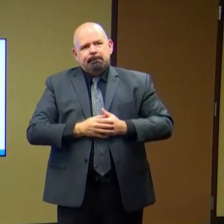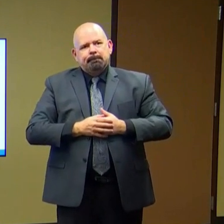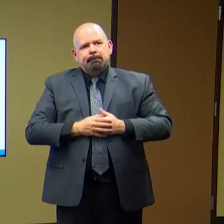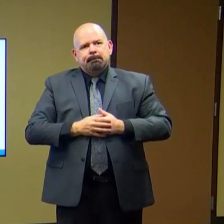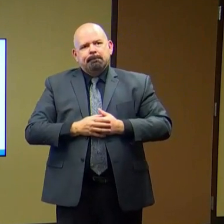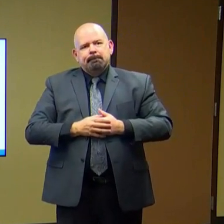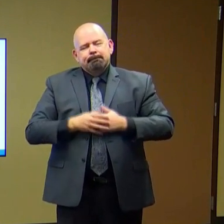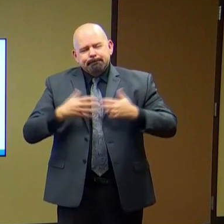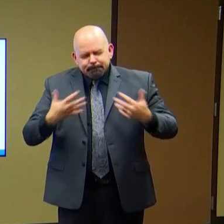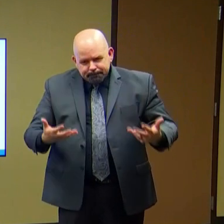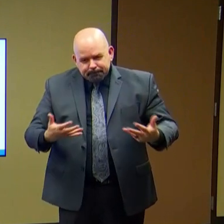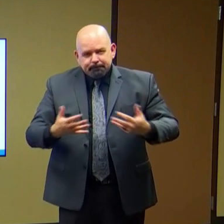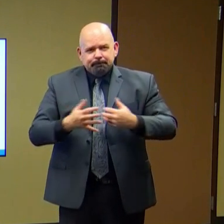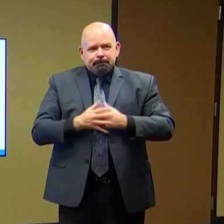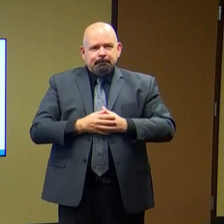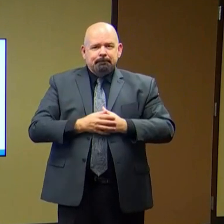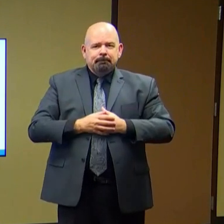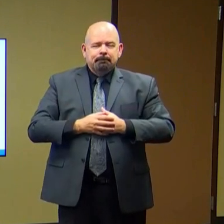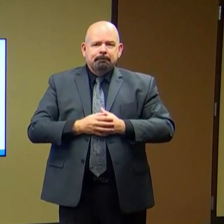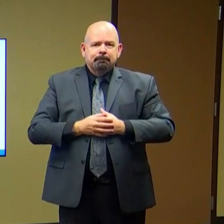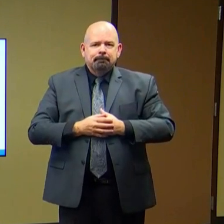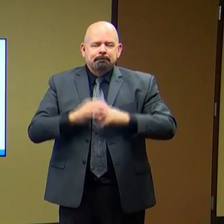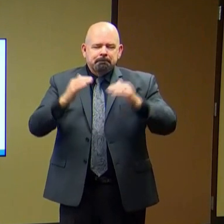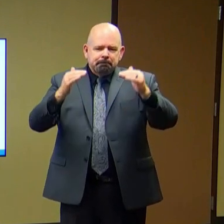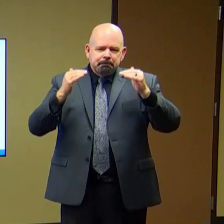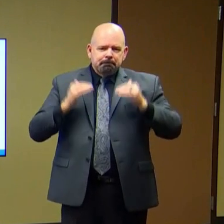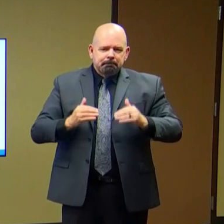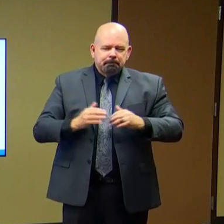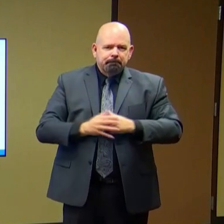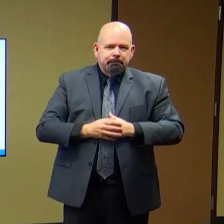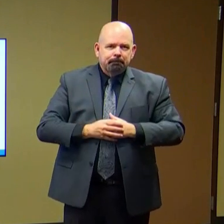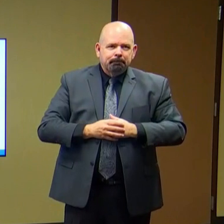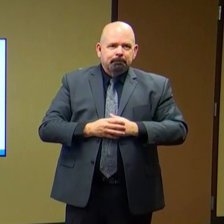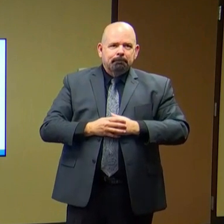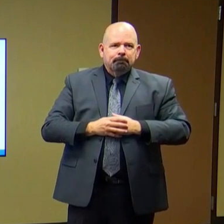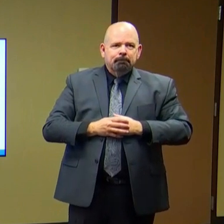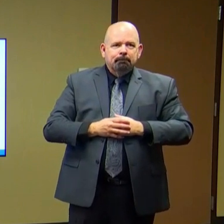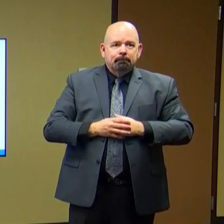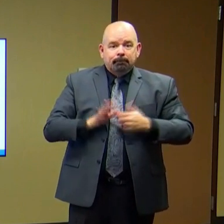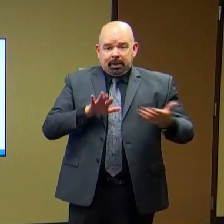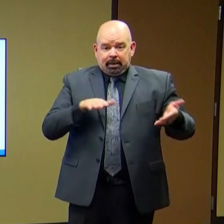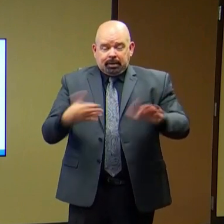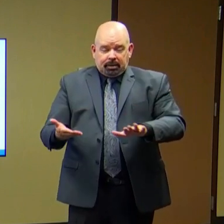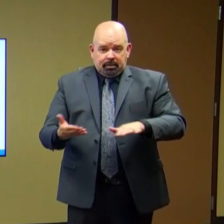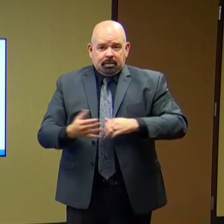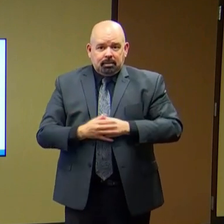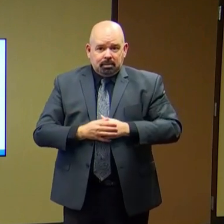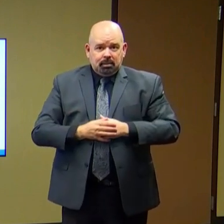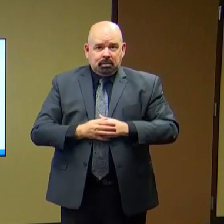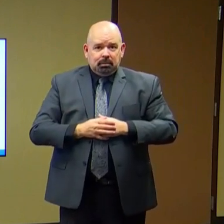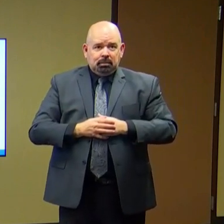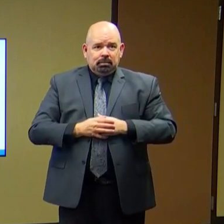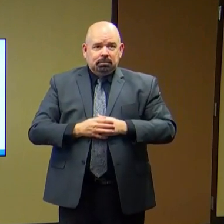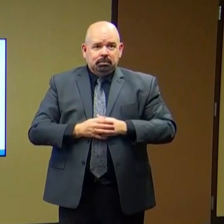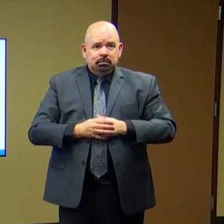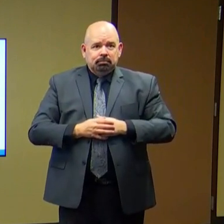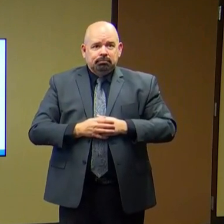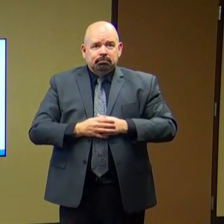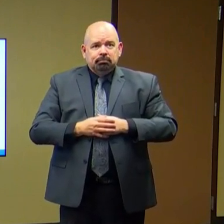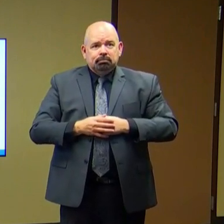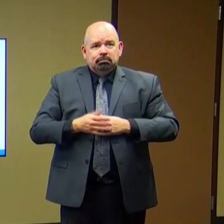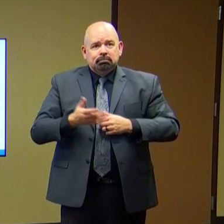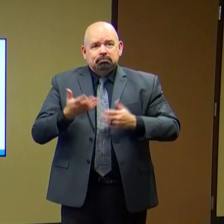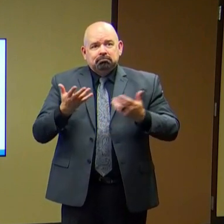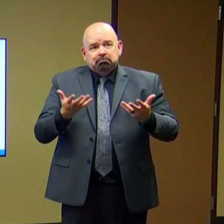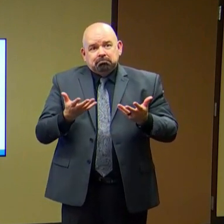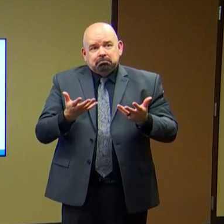again. Next slide. This is deaths. Now this is one thing, and part of this may reflect,